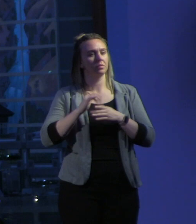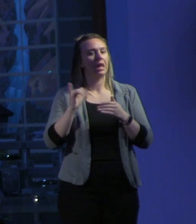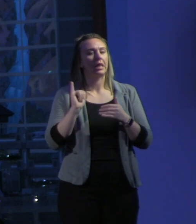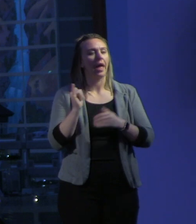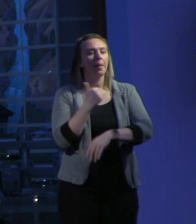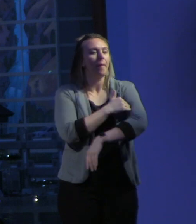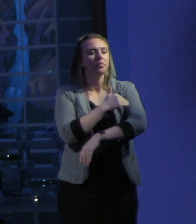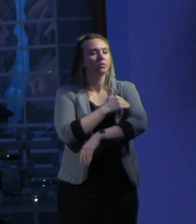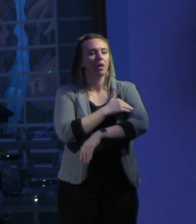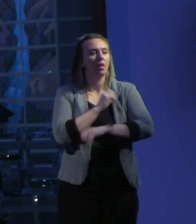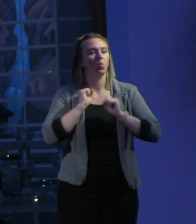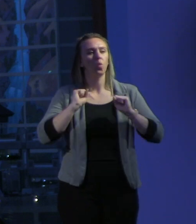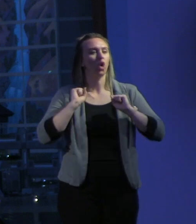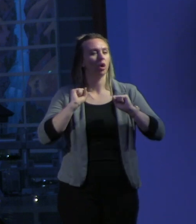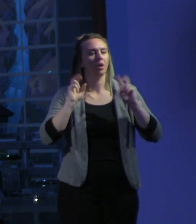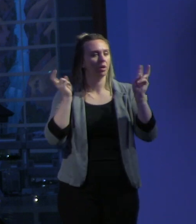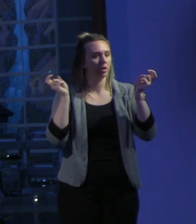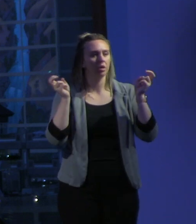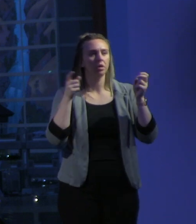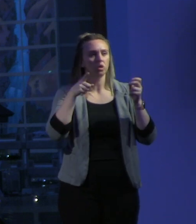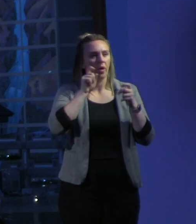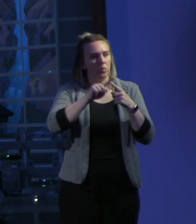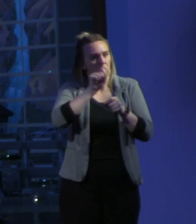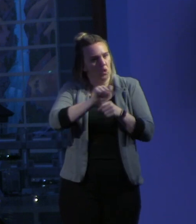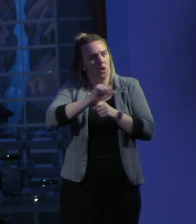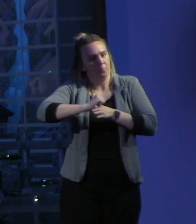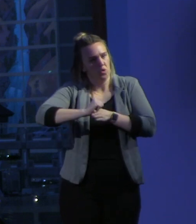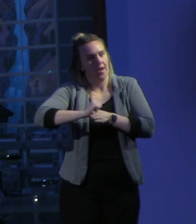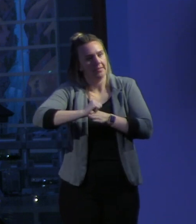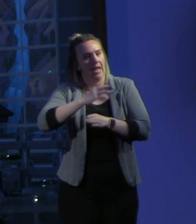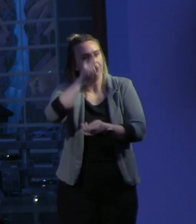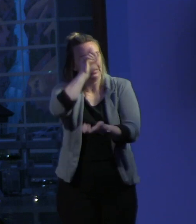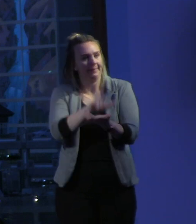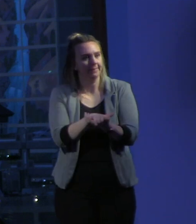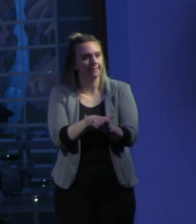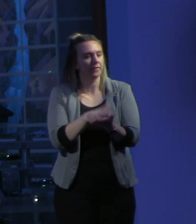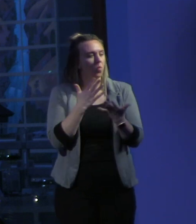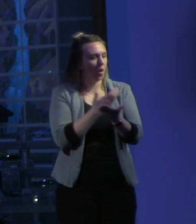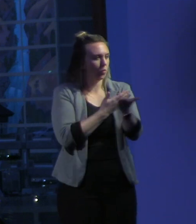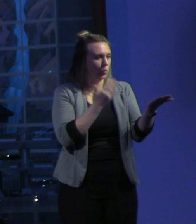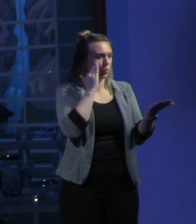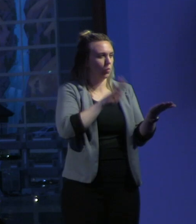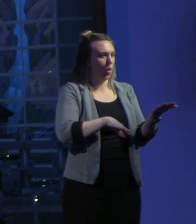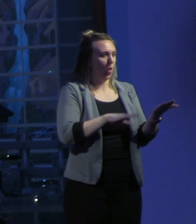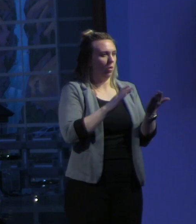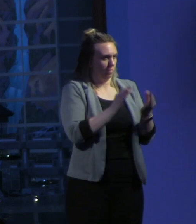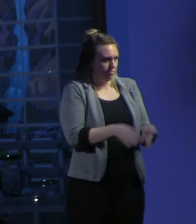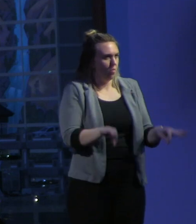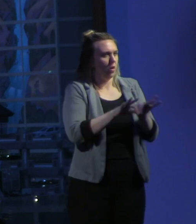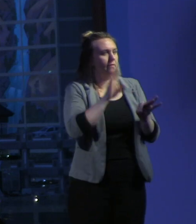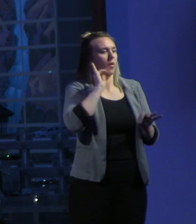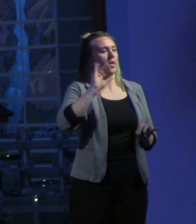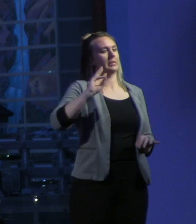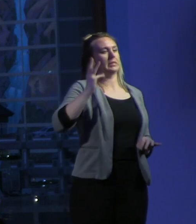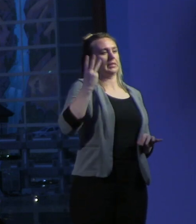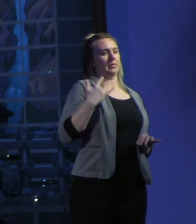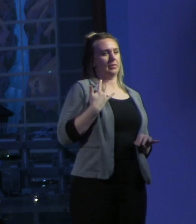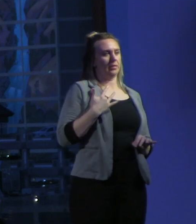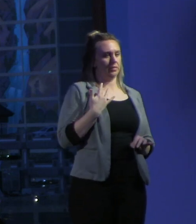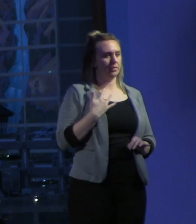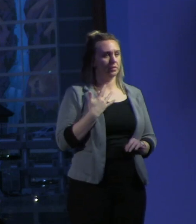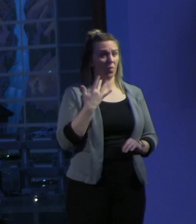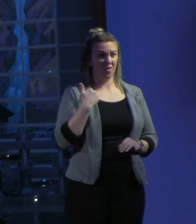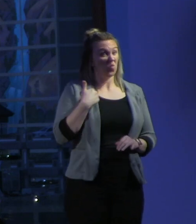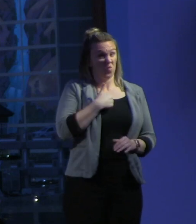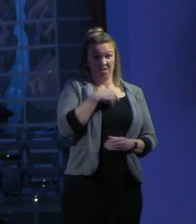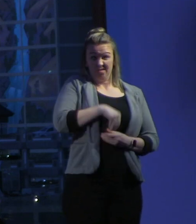at it, and you have to believe at it. So I want everybody to know tonight how the importance of this sixth sense is, because we all have